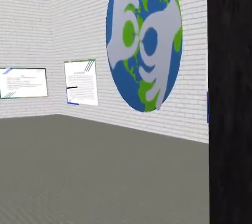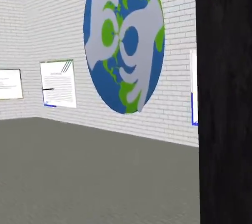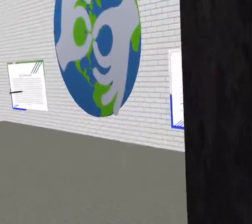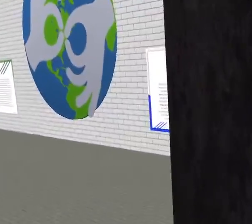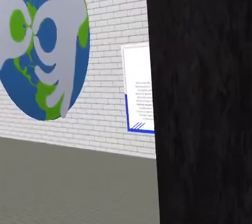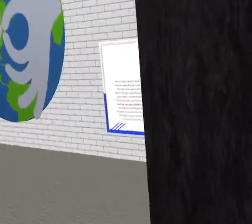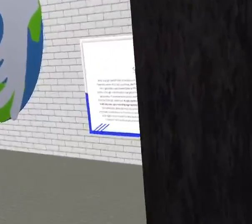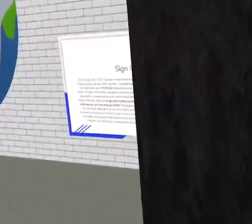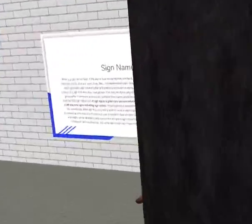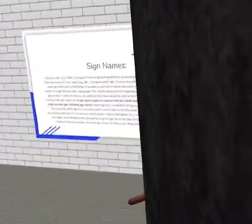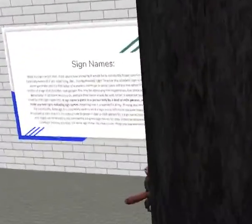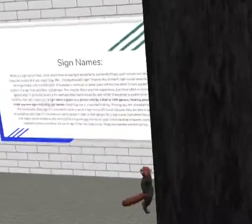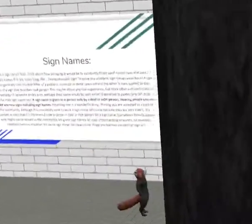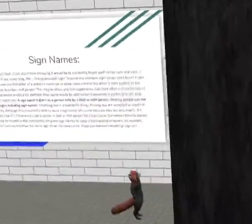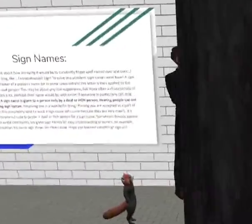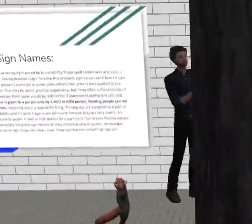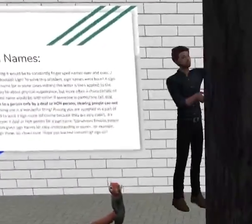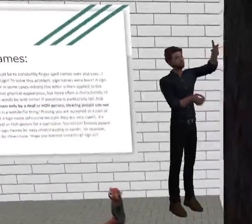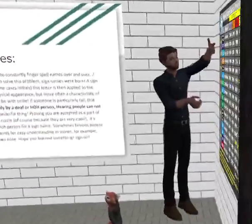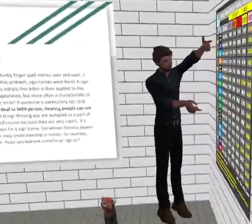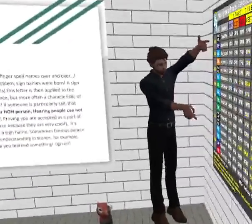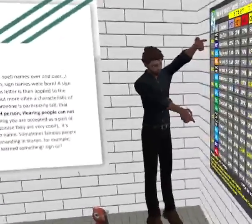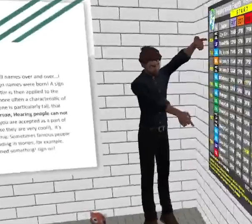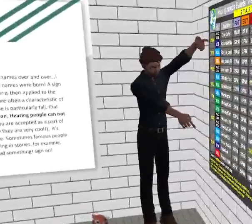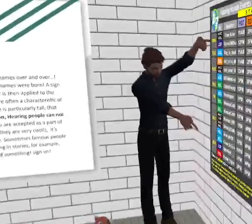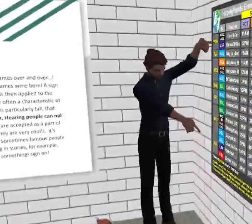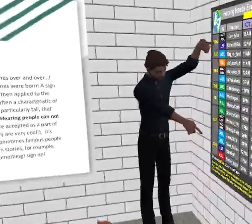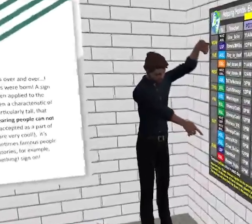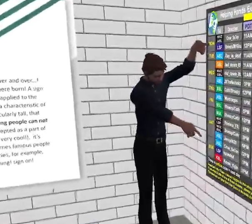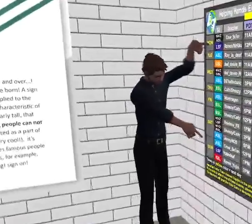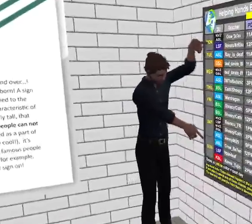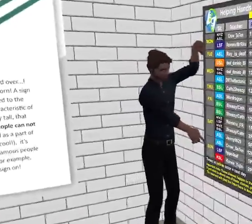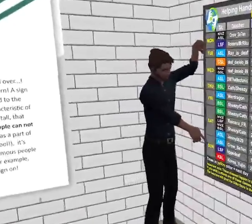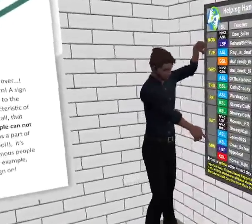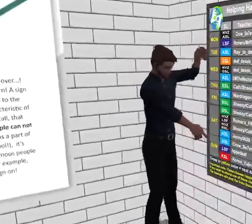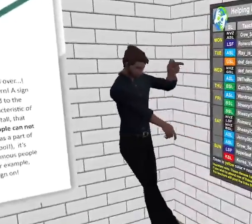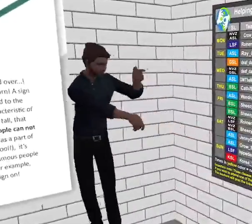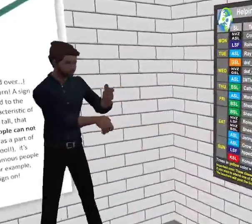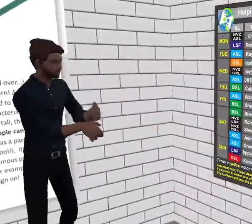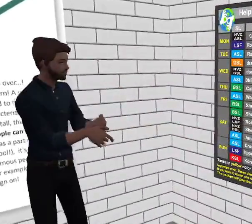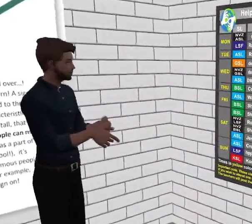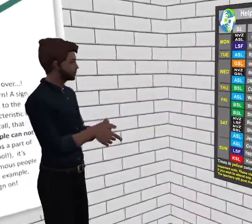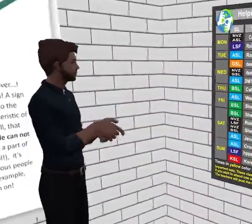Let's see. Looks like there's 2 on Mondays and Sundays.